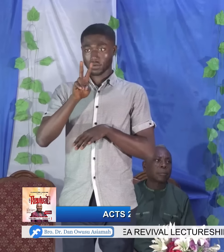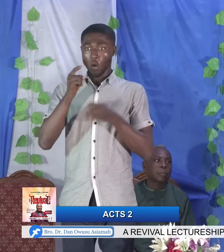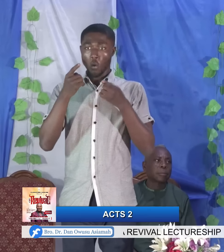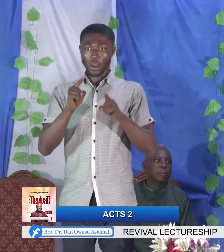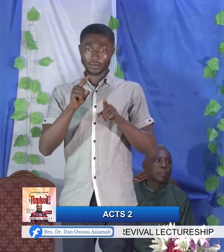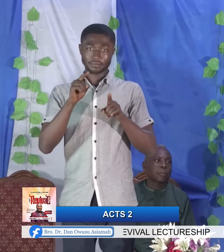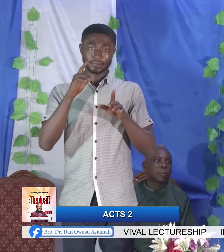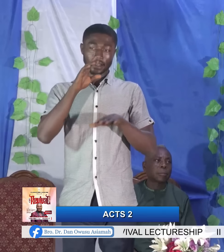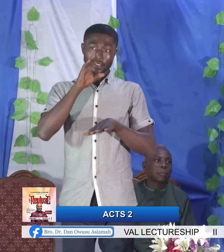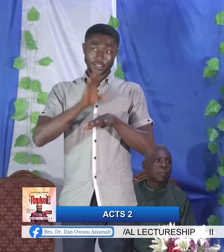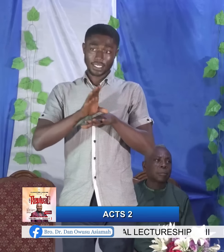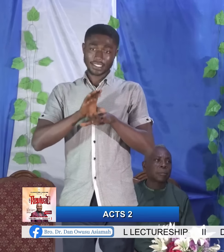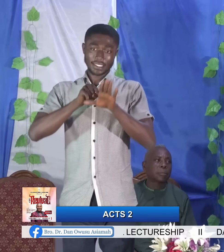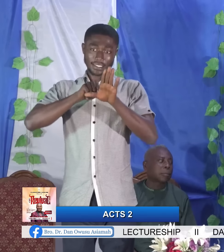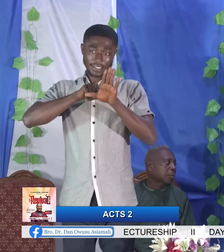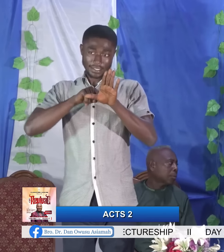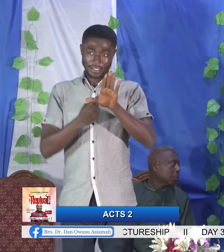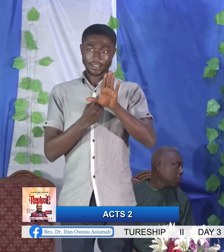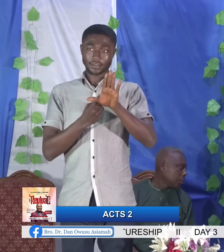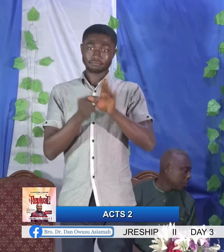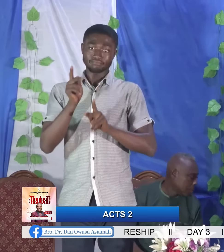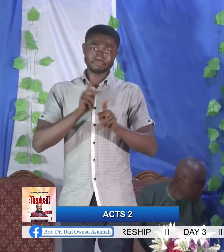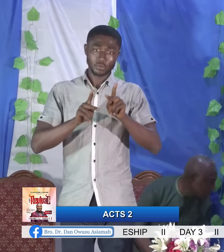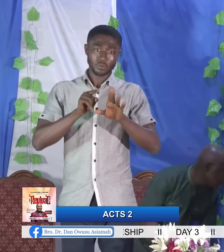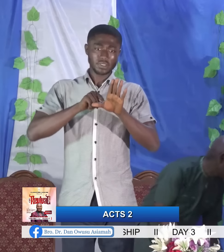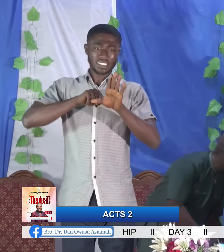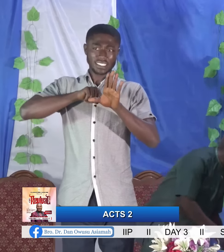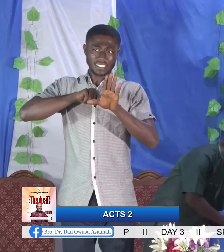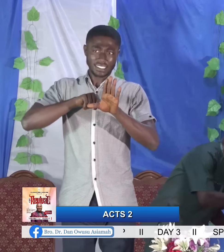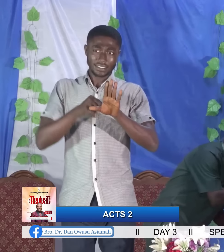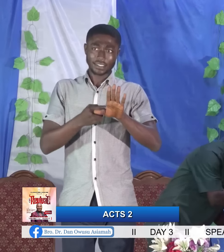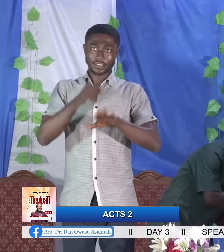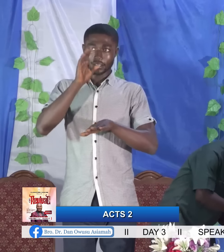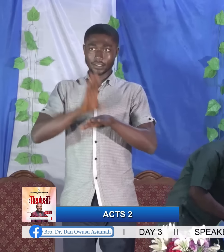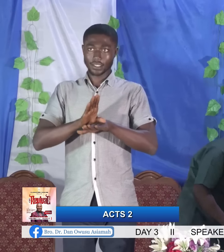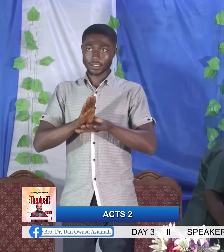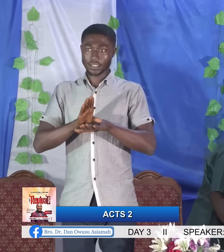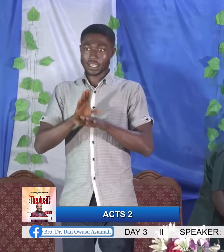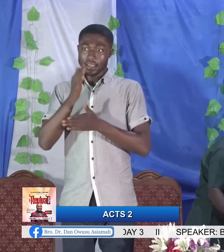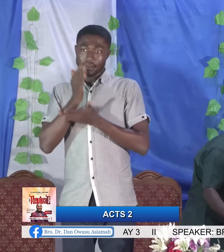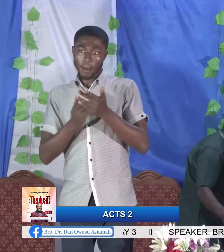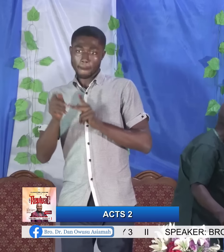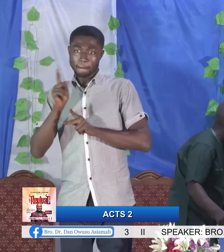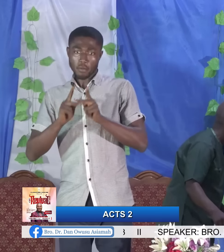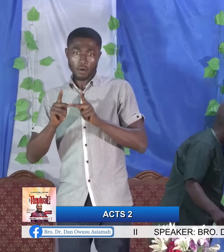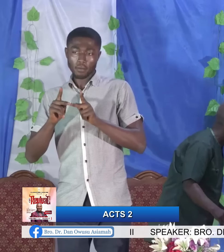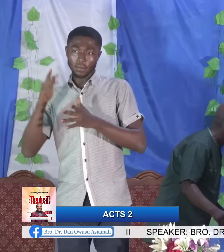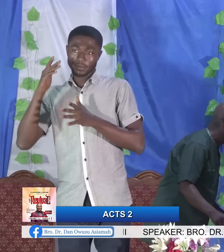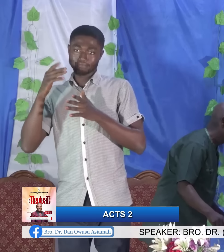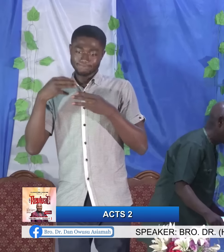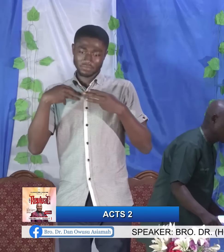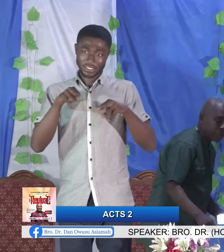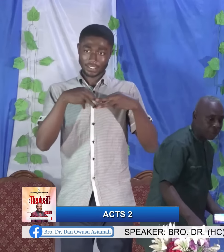Yenu and the moa, Oyankopon, a two or monsam nubi. A eto omo